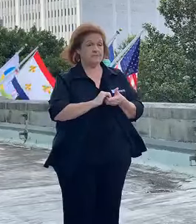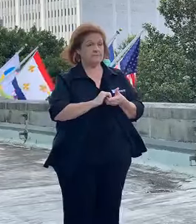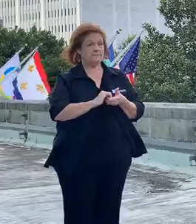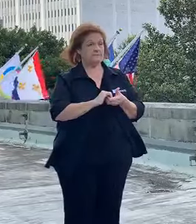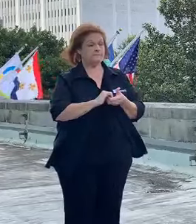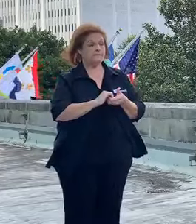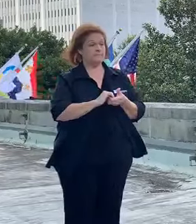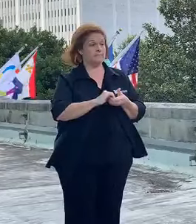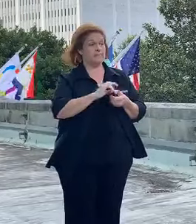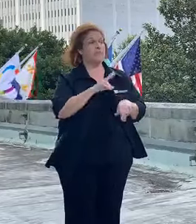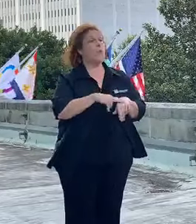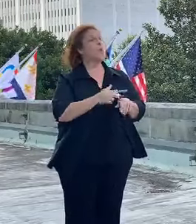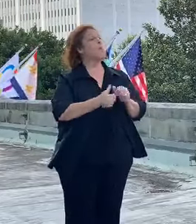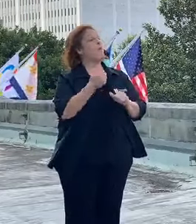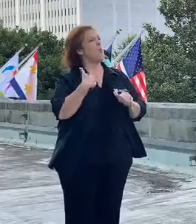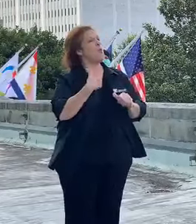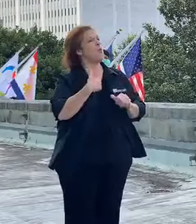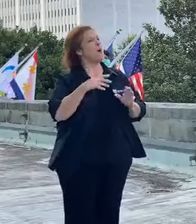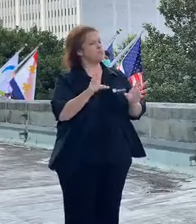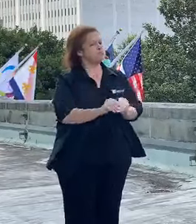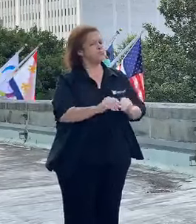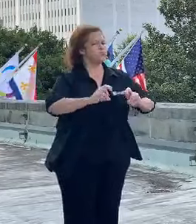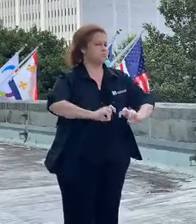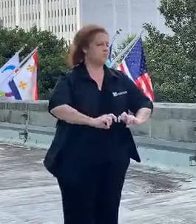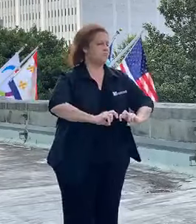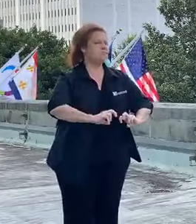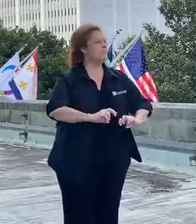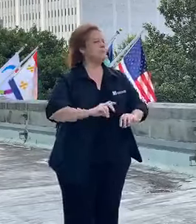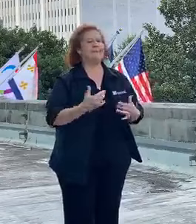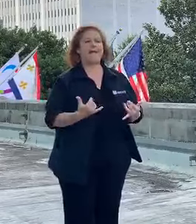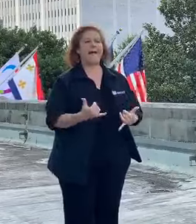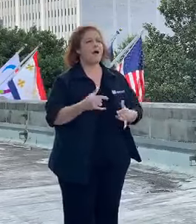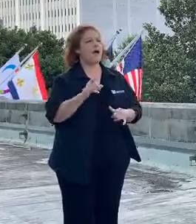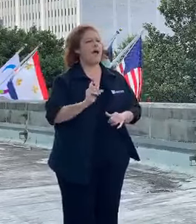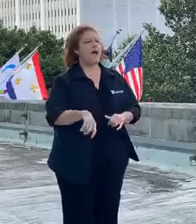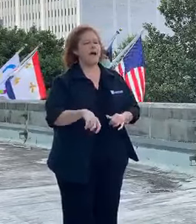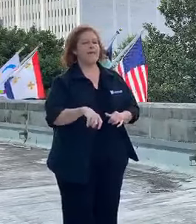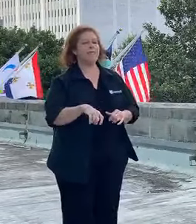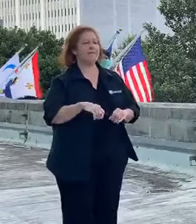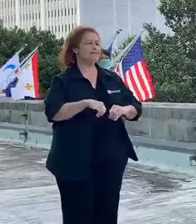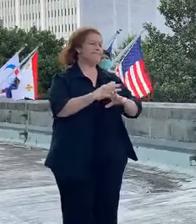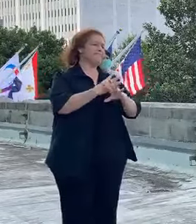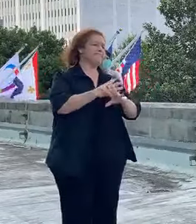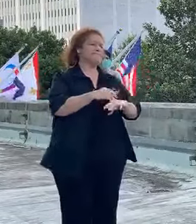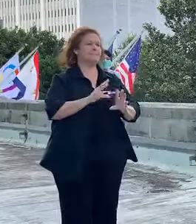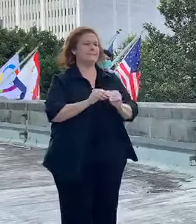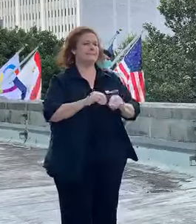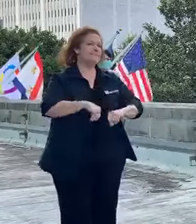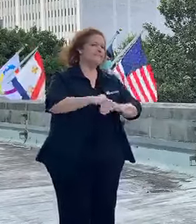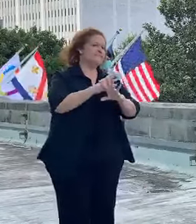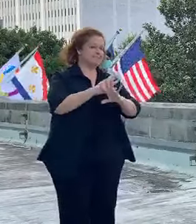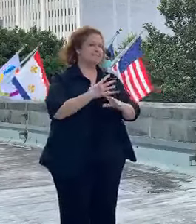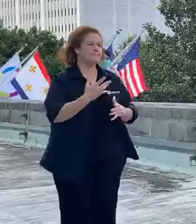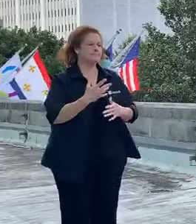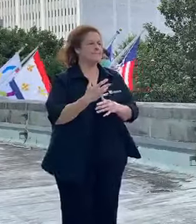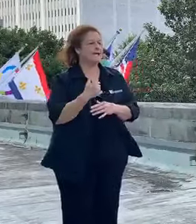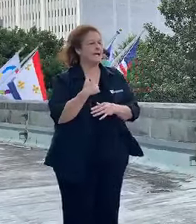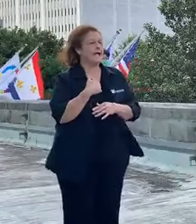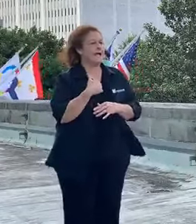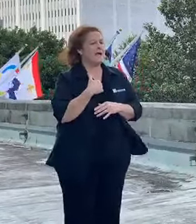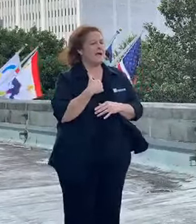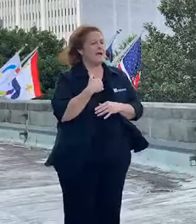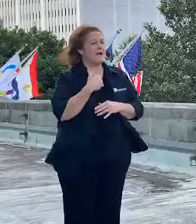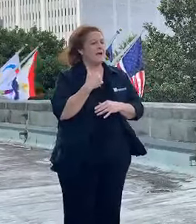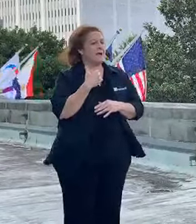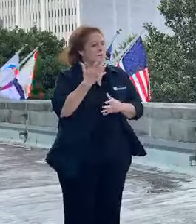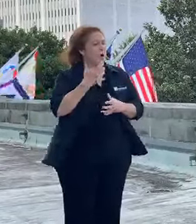meet face-to-face on a yearly basis, we've been having to do, adjust to the times and do teleconference meetings. It's very comforting, and I think that the